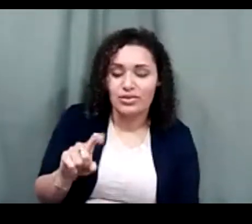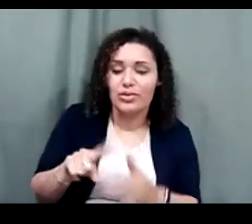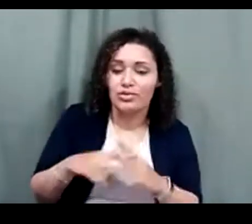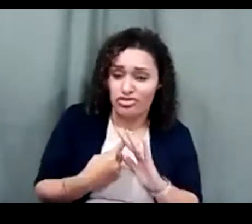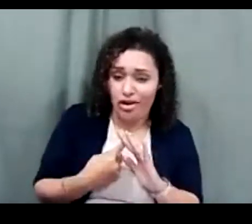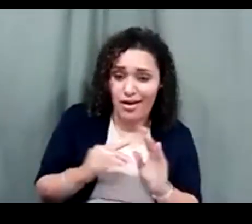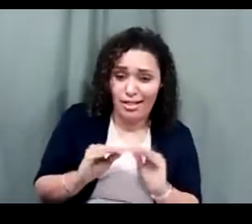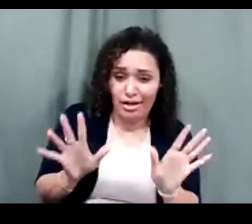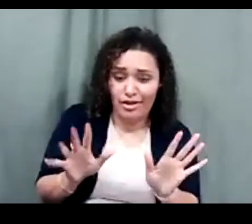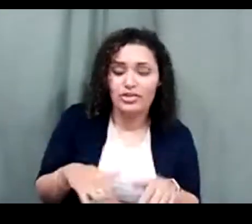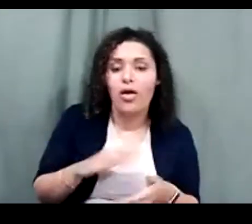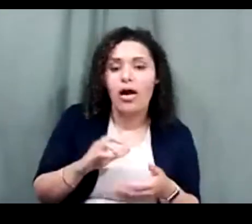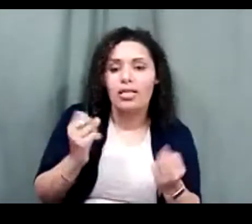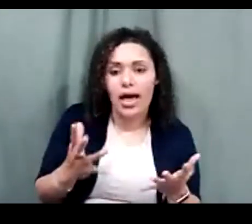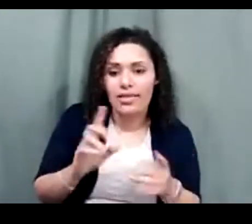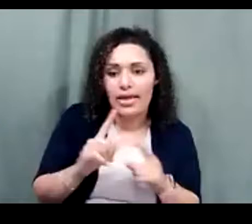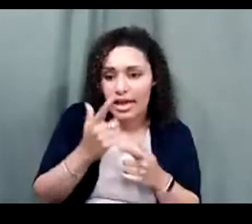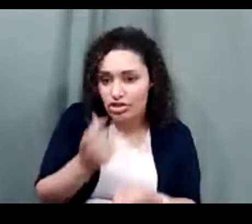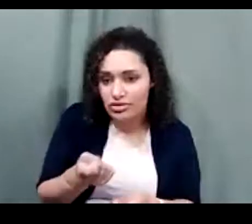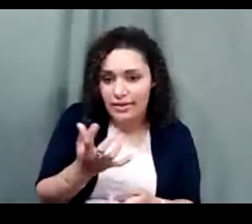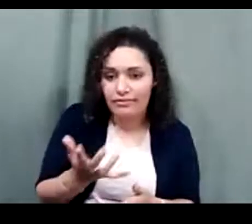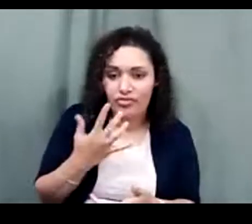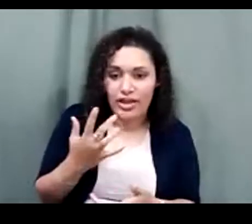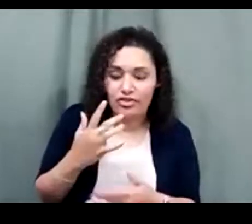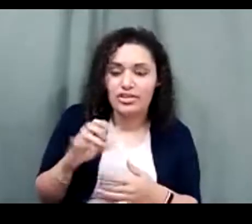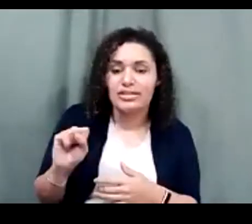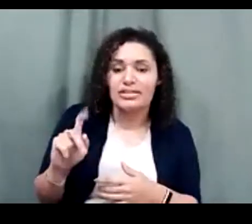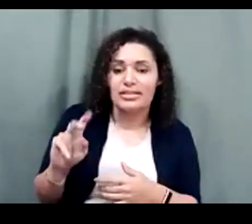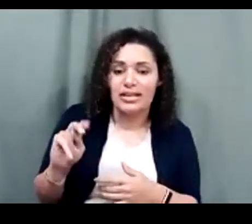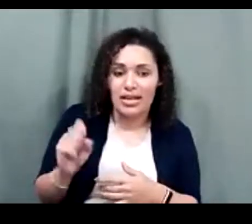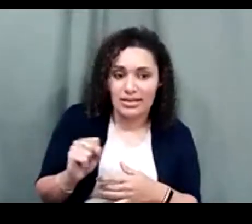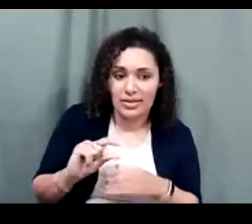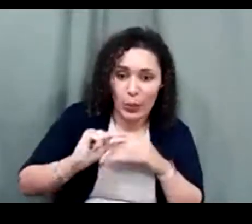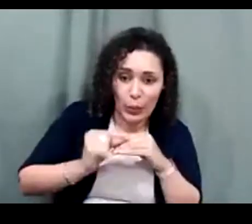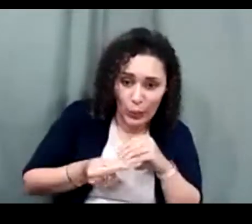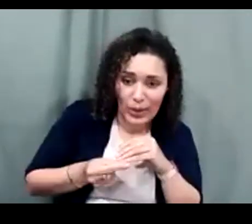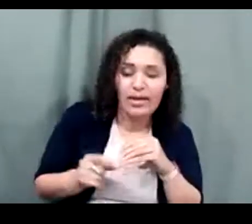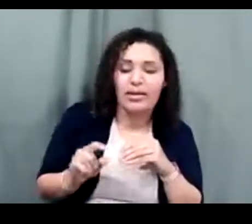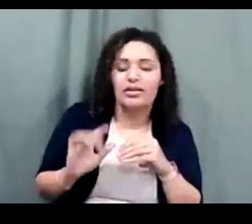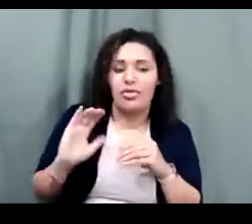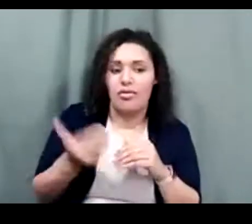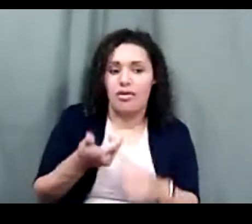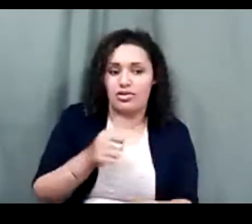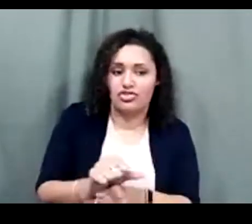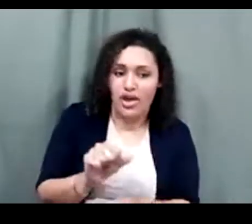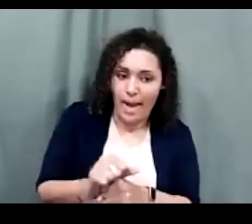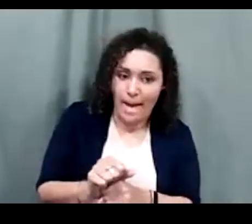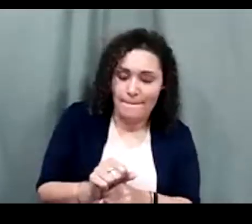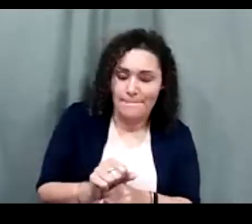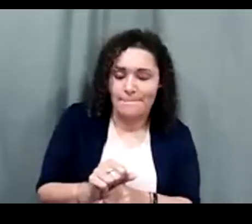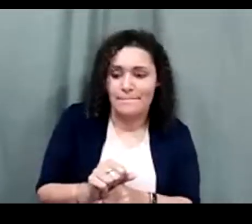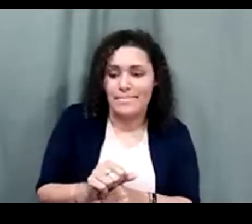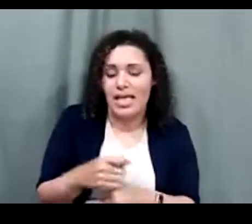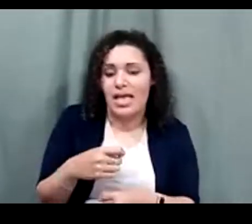flavors are in the skins. So we kind of feel like when you're making a red wine, like our job is to kind of coax out and